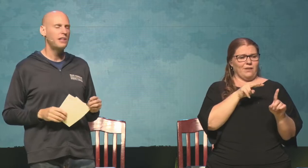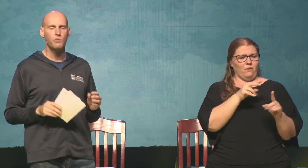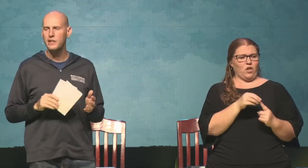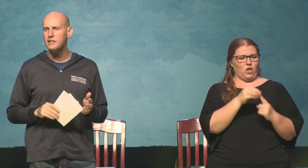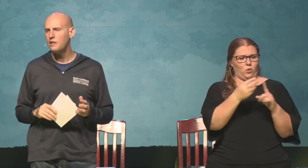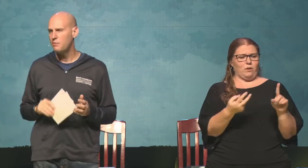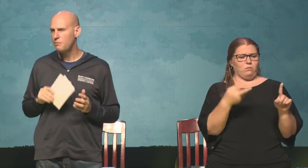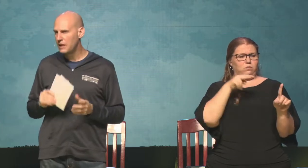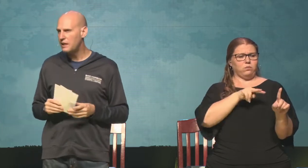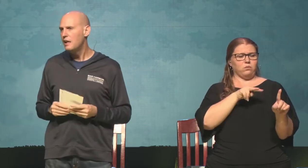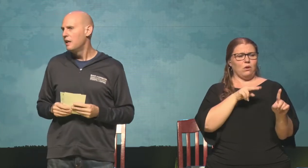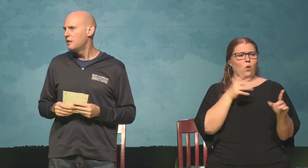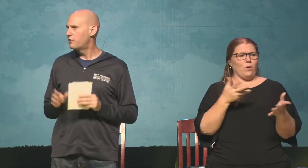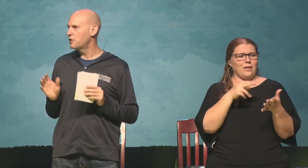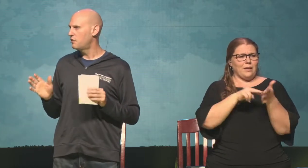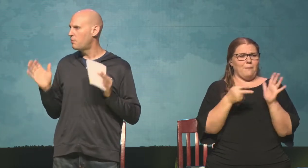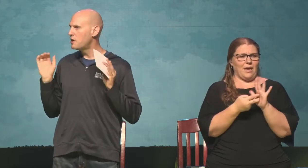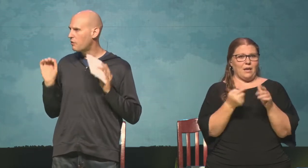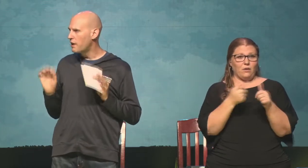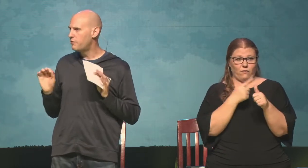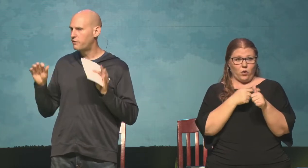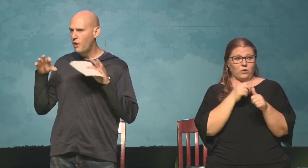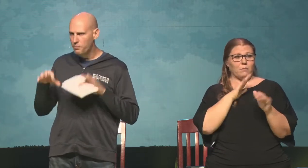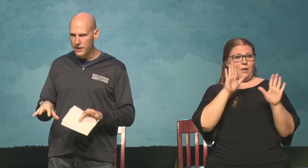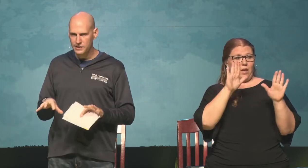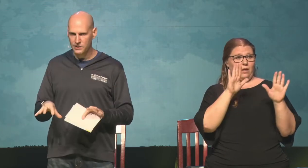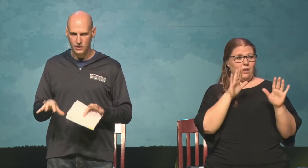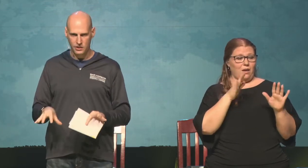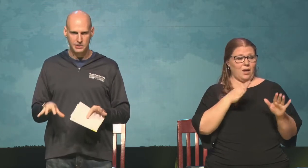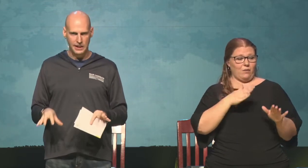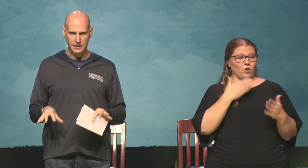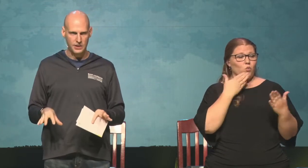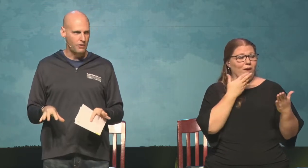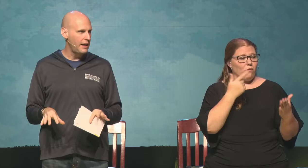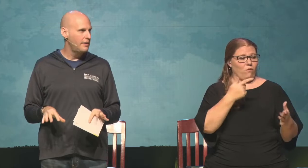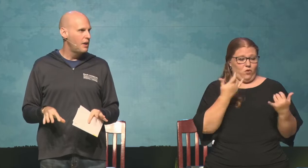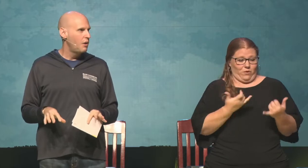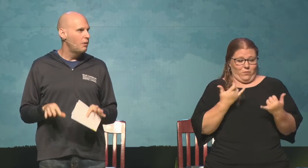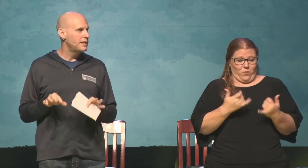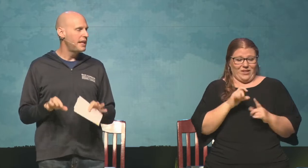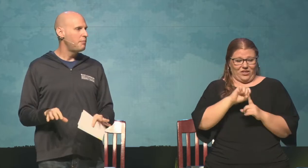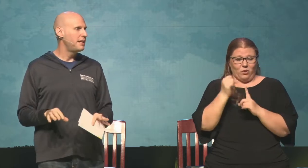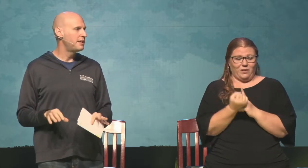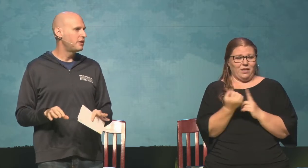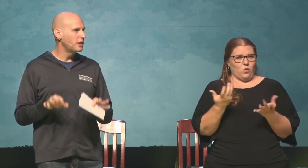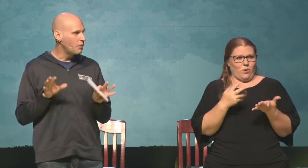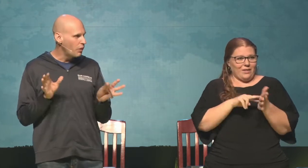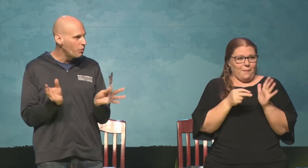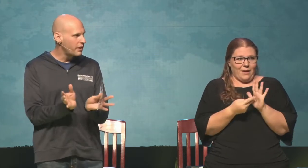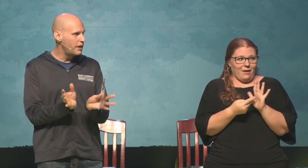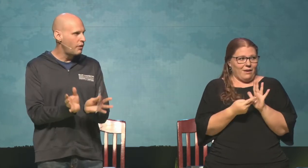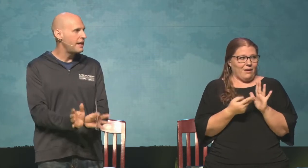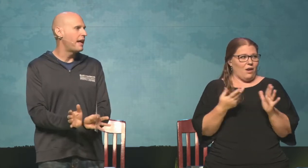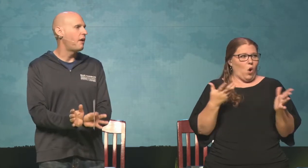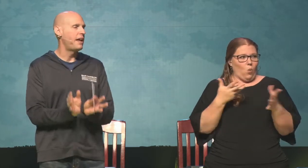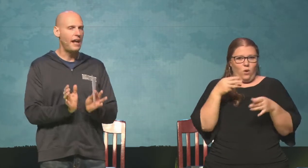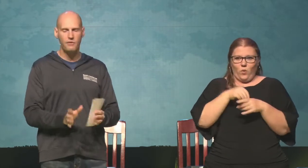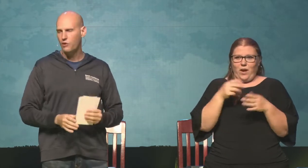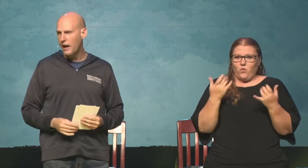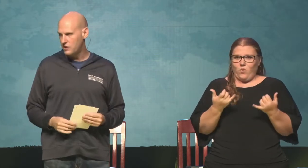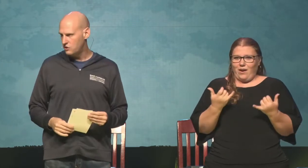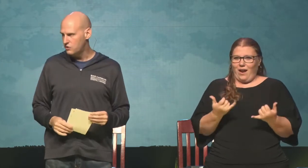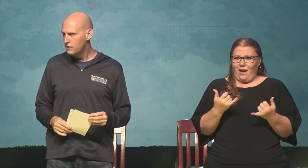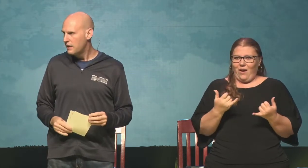want to look at what does it mean to, first of all, be grateful for our present circumstances, right? What does that mean to look at what we're in right now and